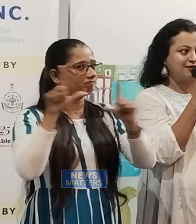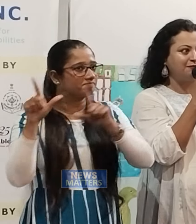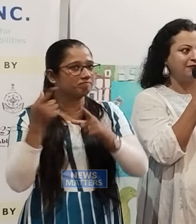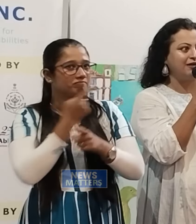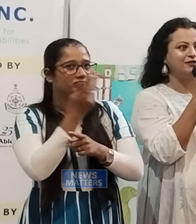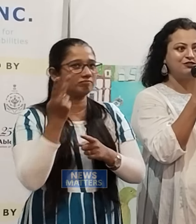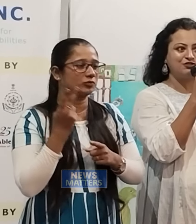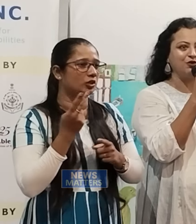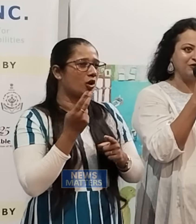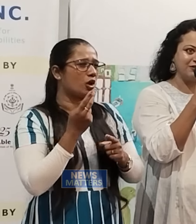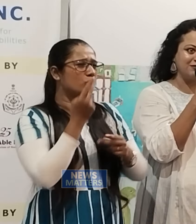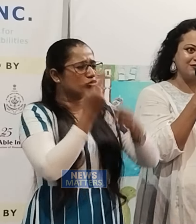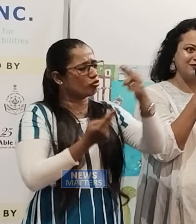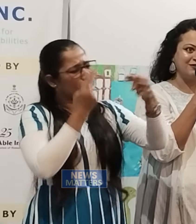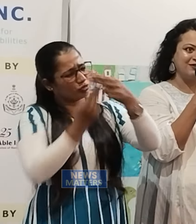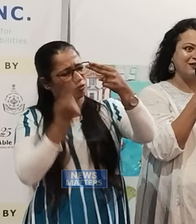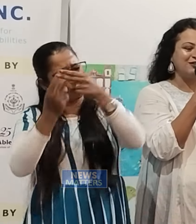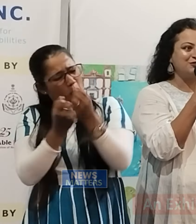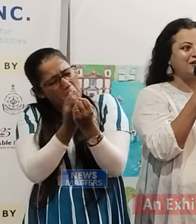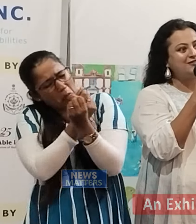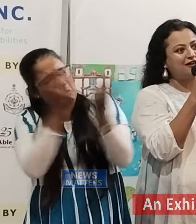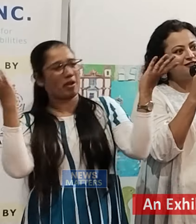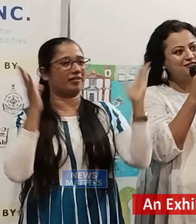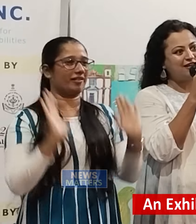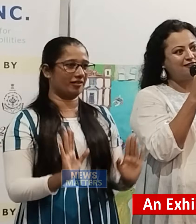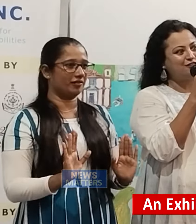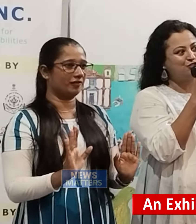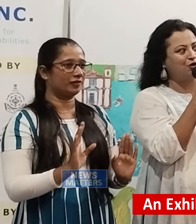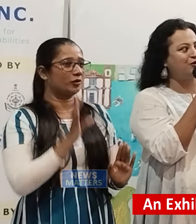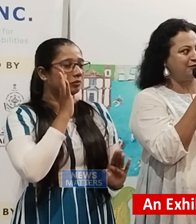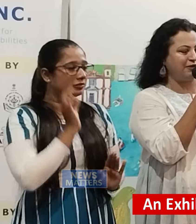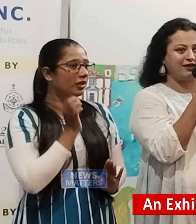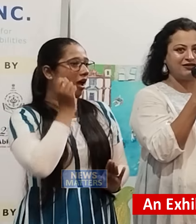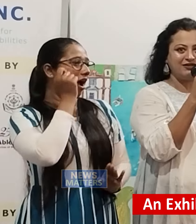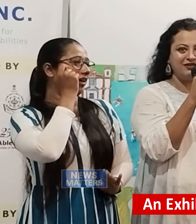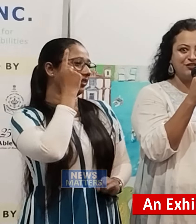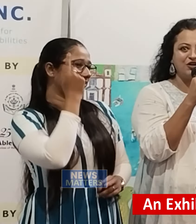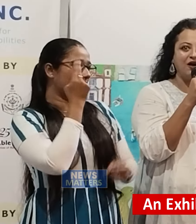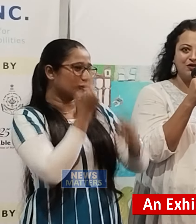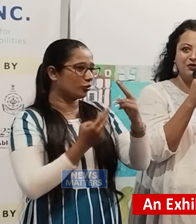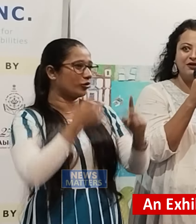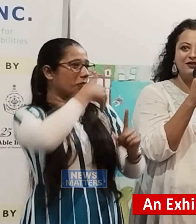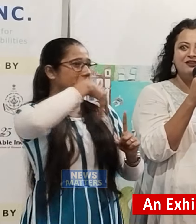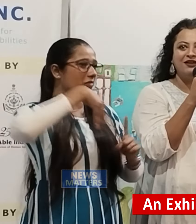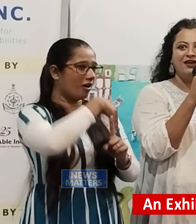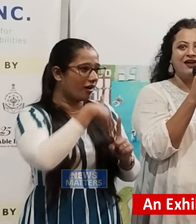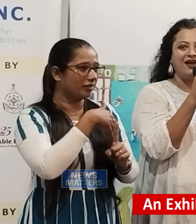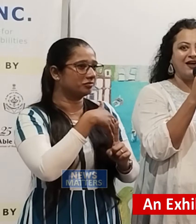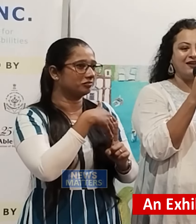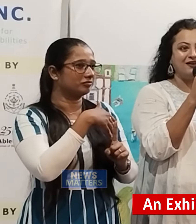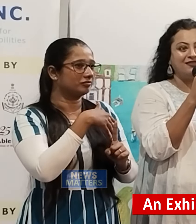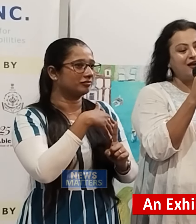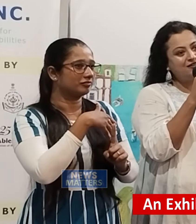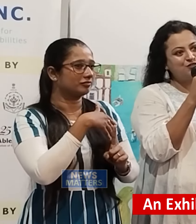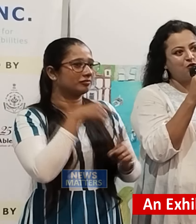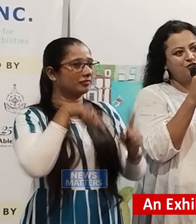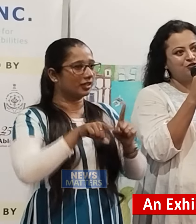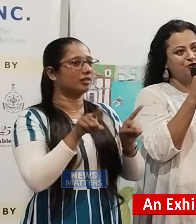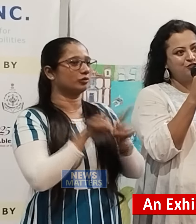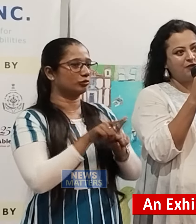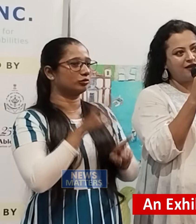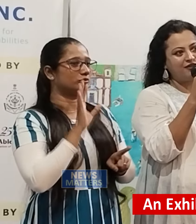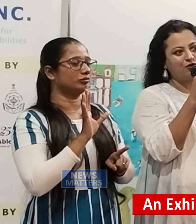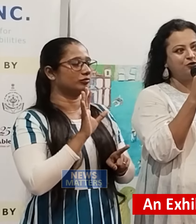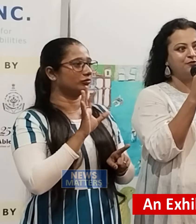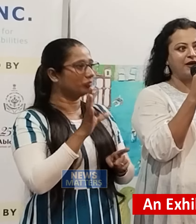it tells a million stories. So let's understand the story behind each artwork. And that is what